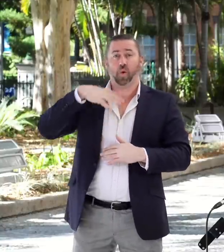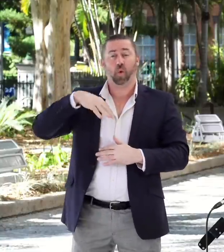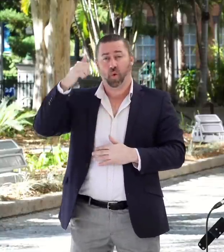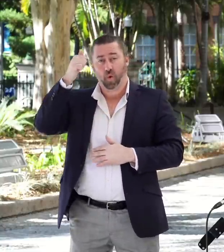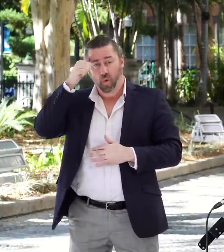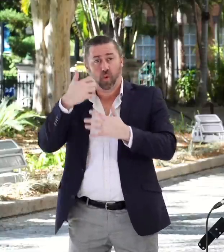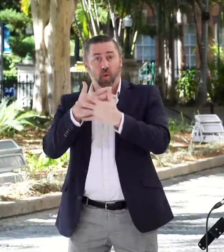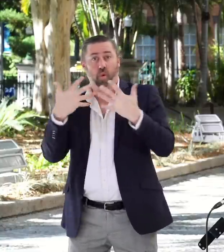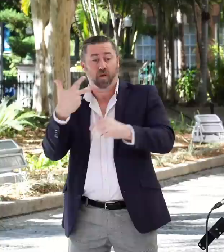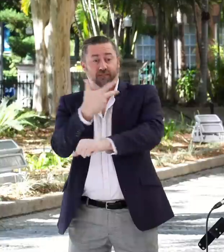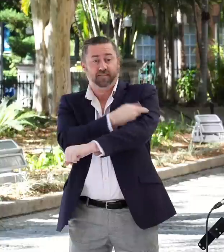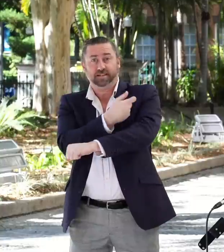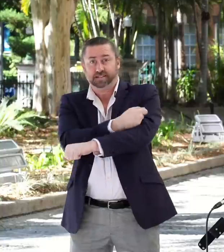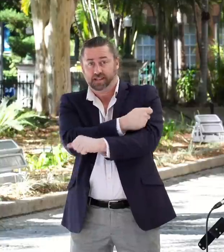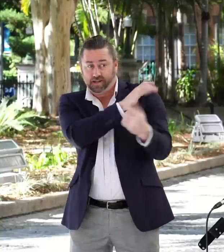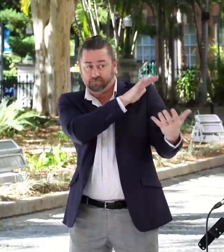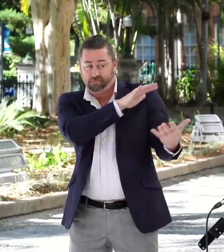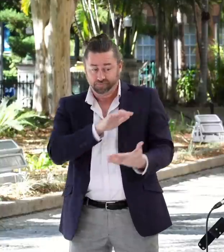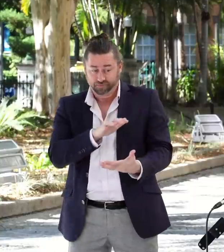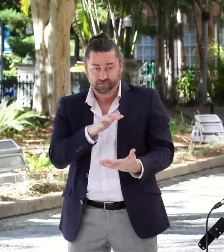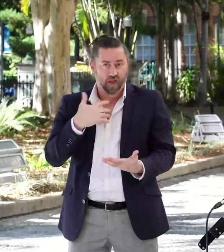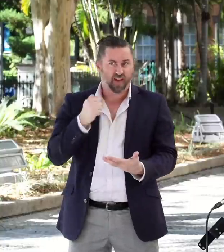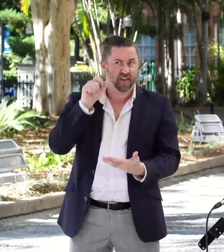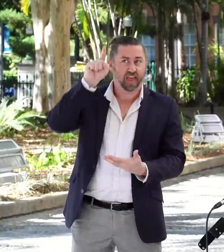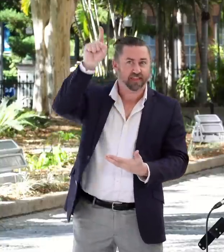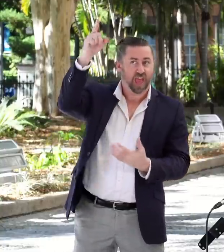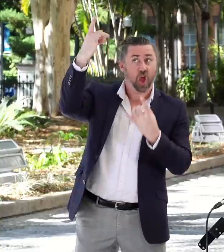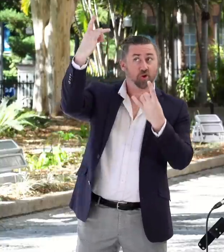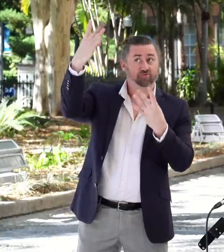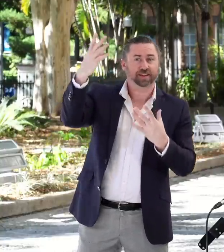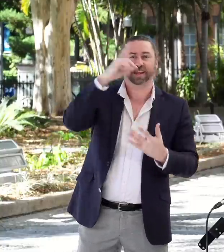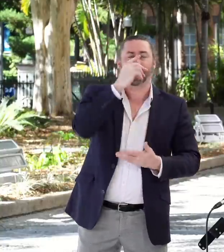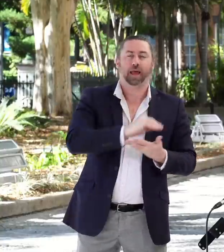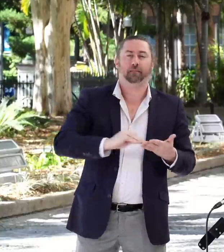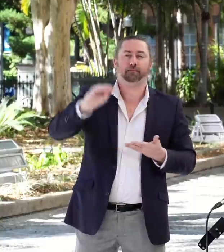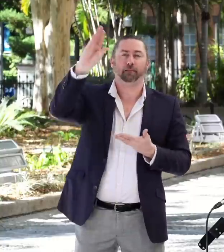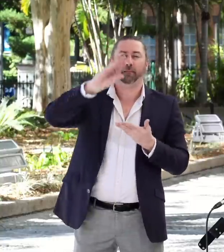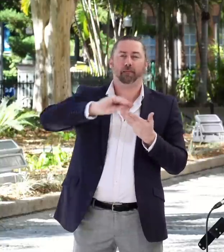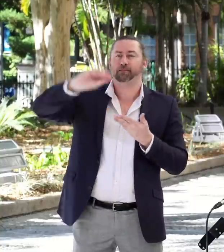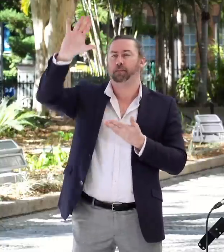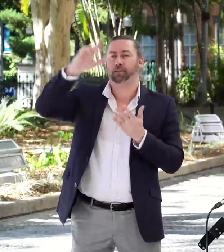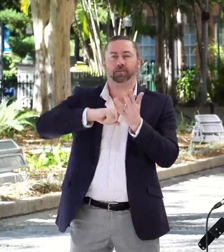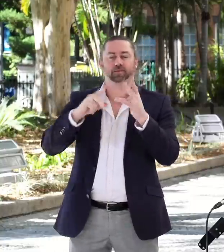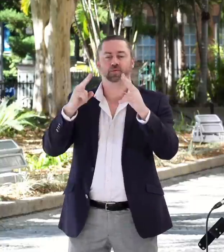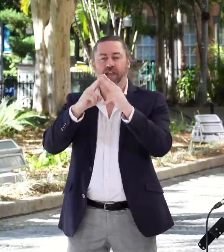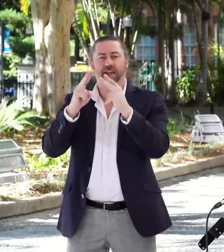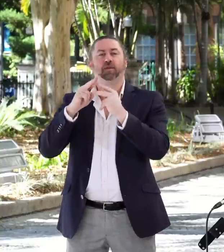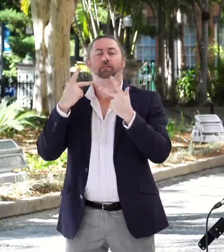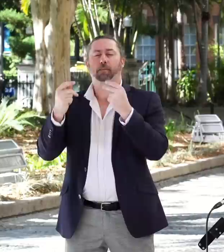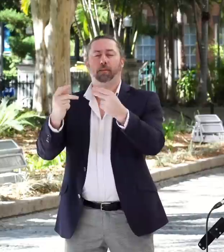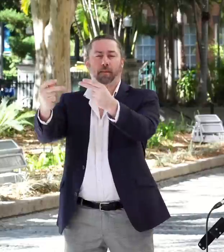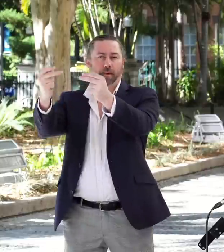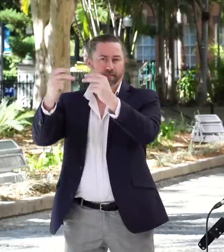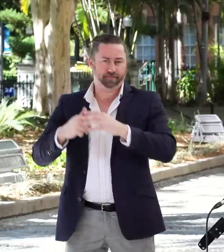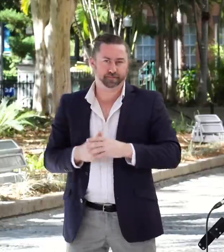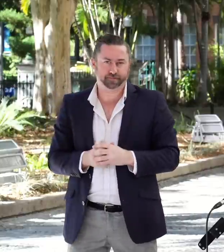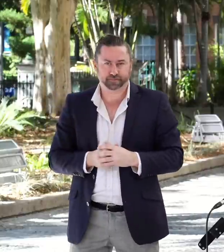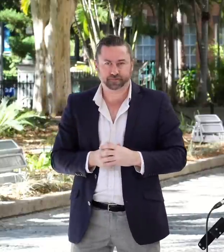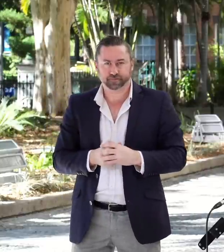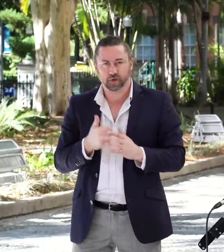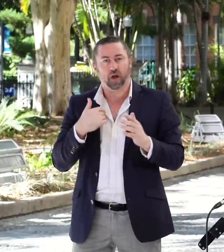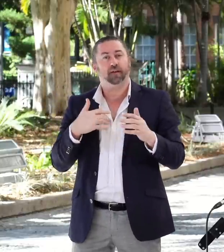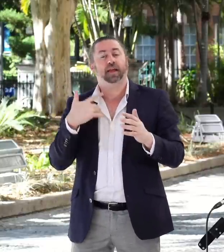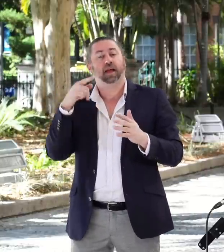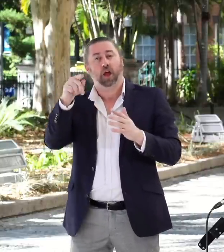number of vaccines. So we will be getting more in August, but of course, we are still waiting for that large amount of vaccine to come